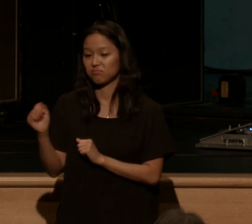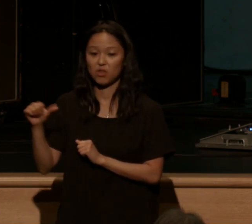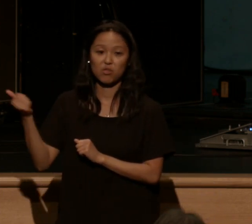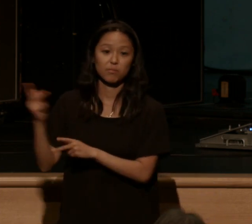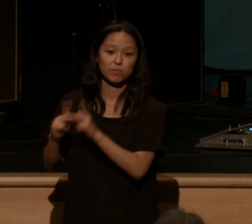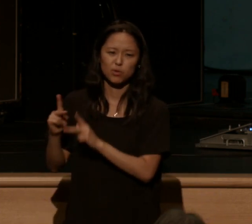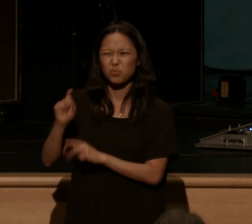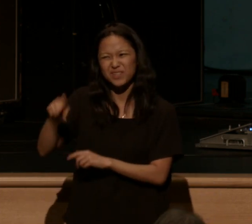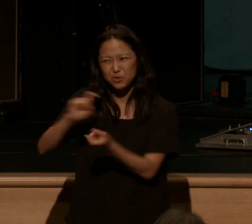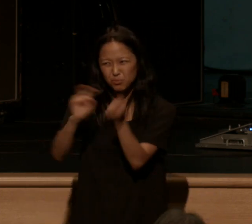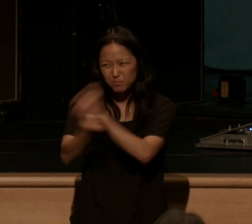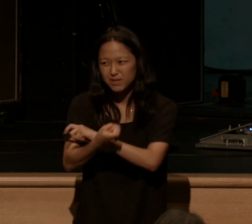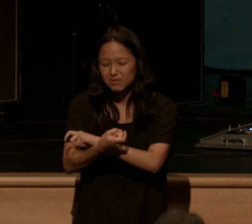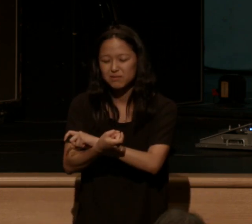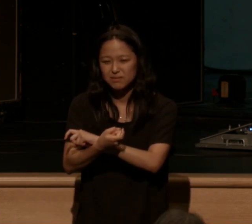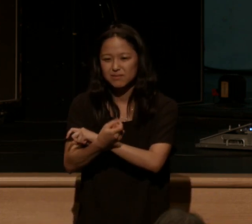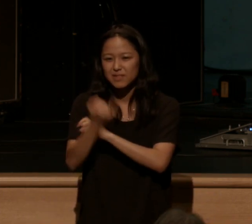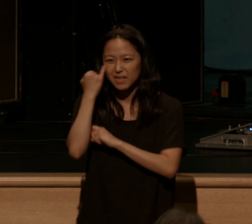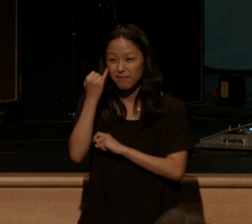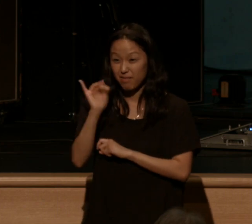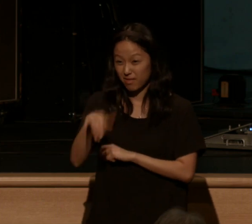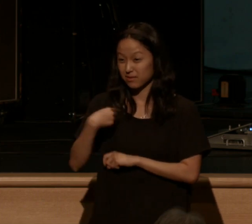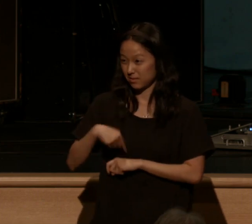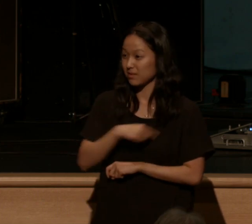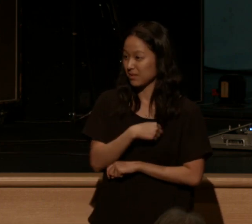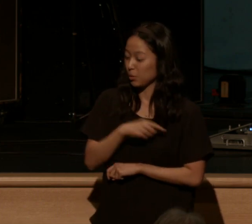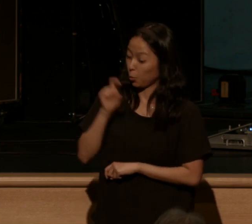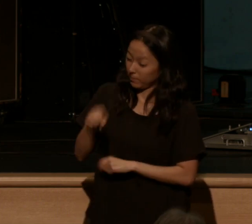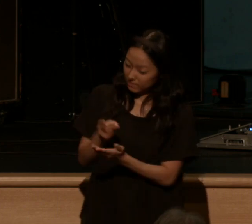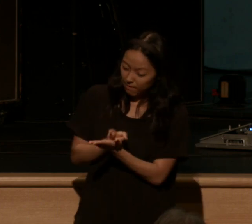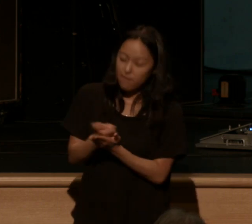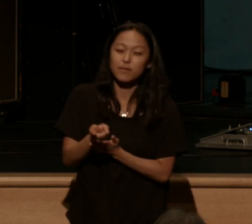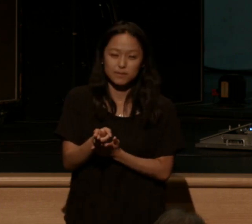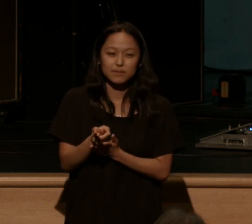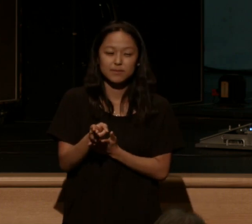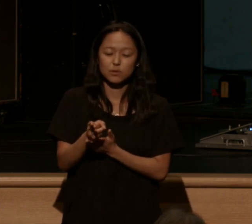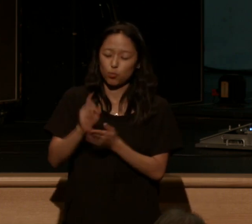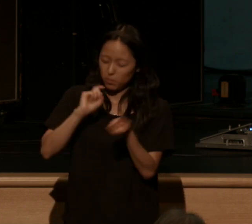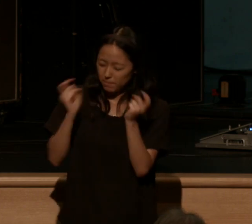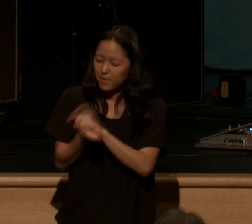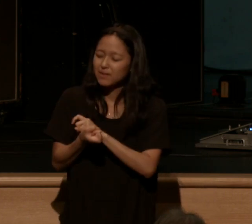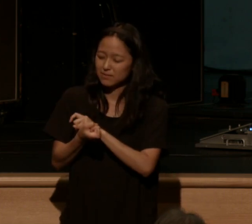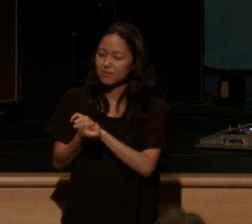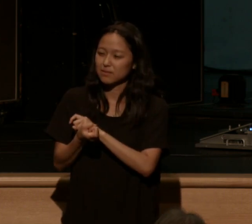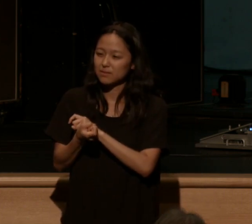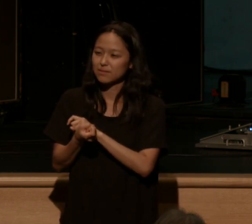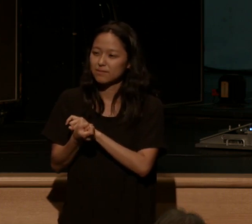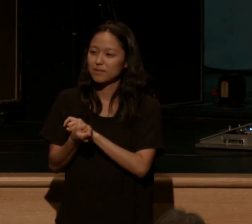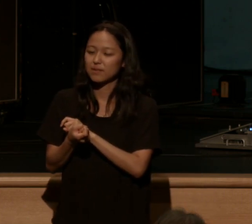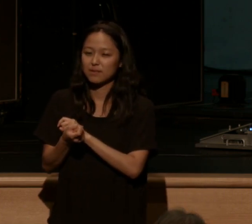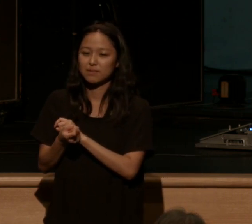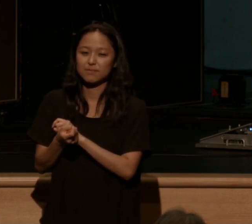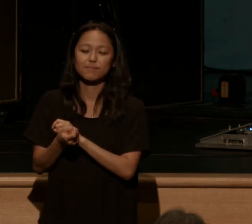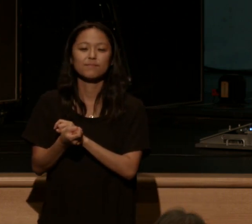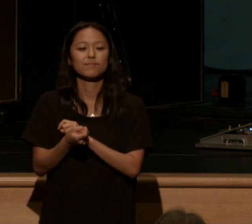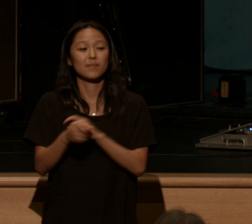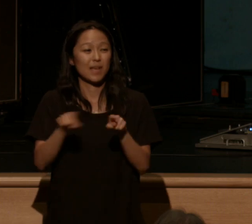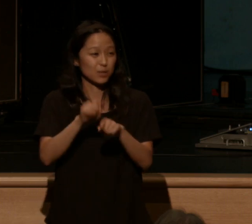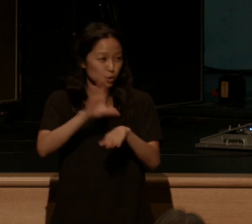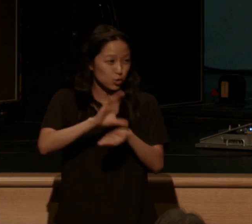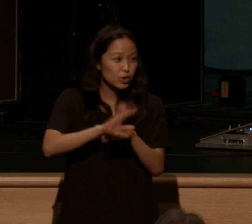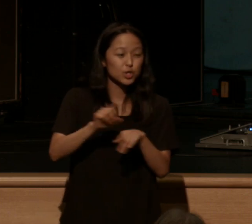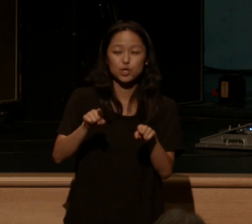We gotta repent if that's our position. We have to be honest enough with the Holy Spirit and repent. as people and as a